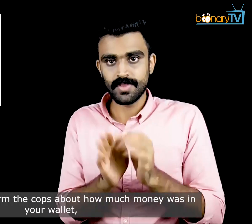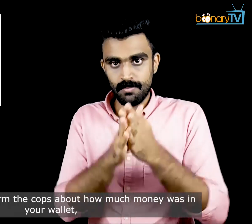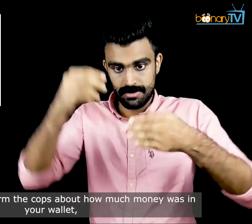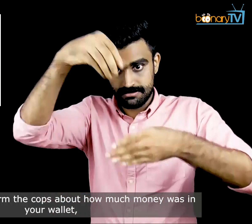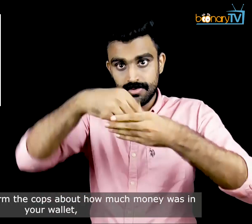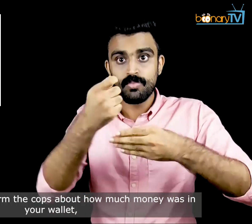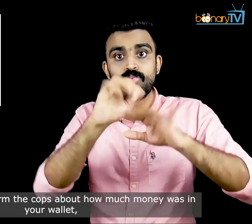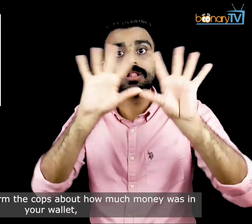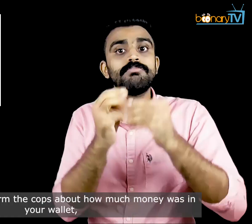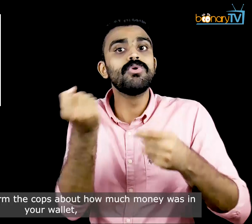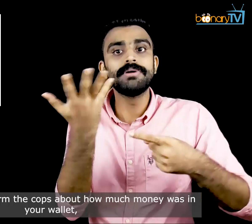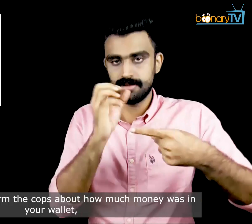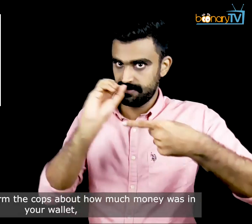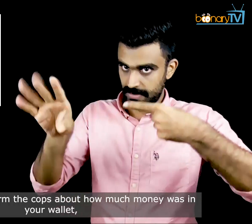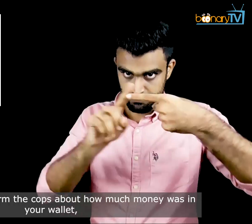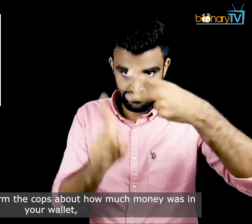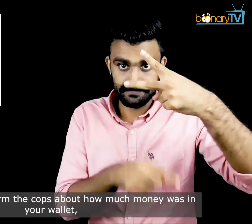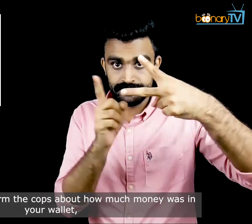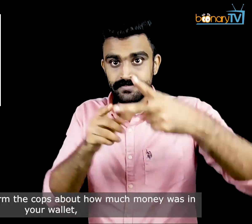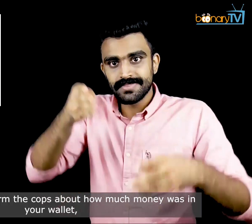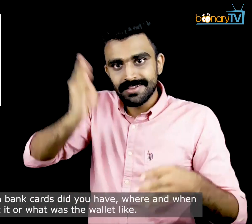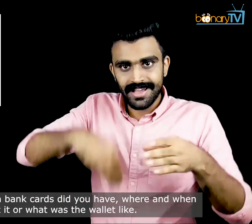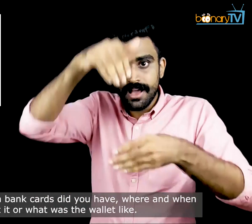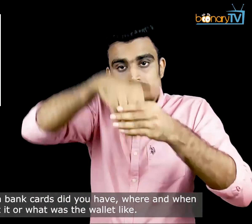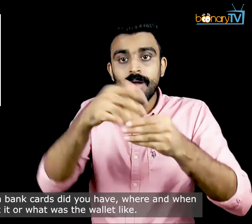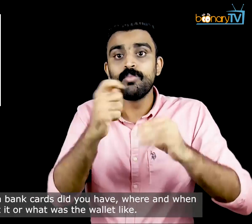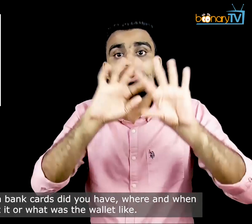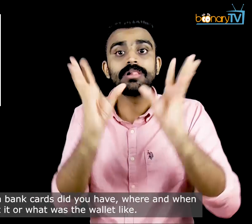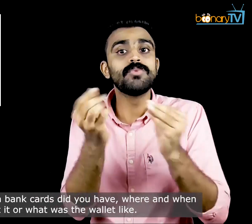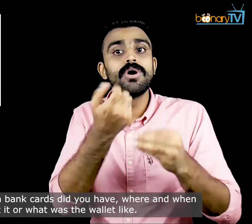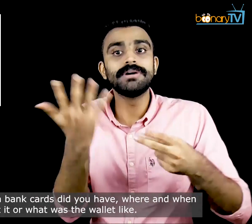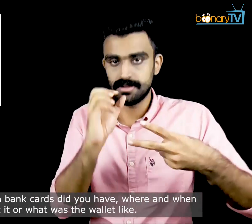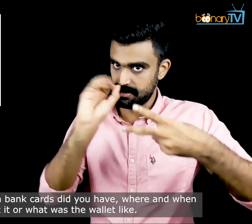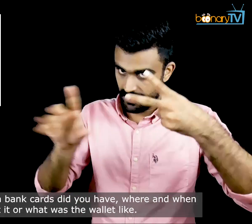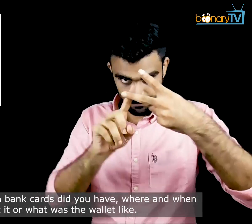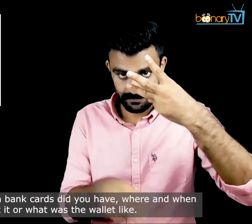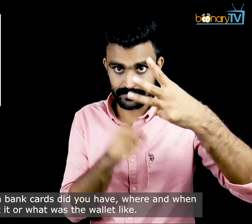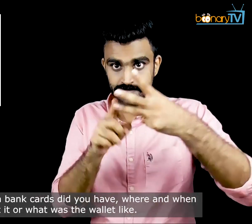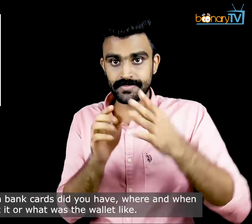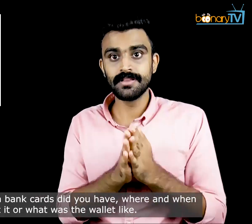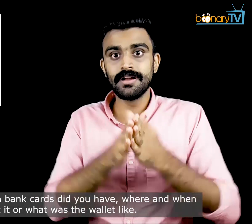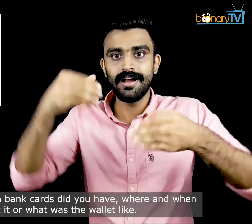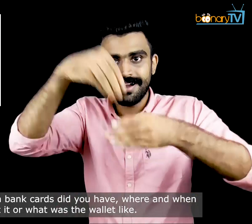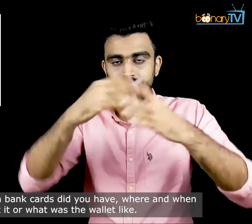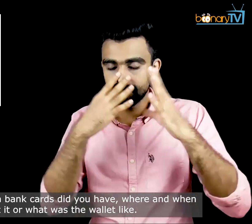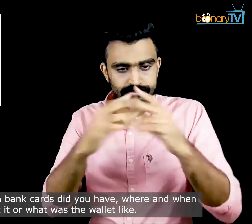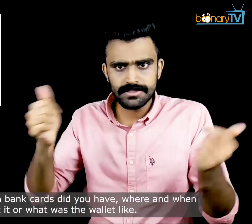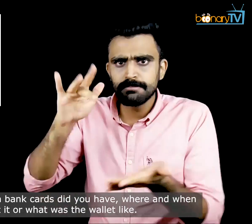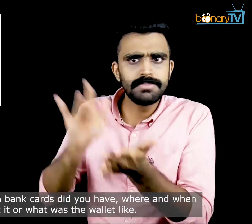about how much money was in your wallet, how many and which bank cards did you have, where